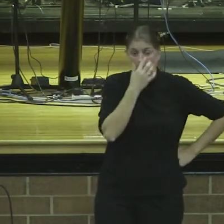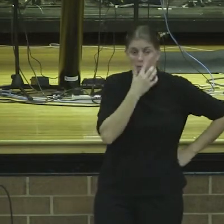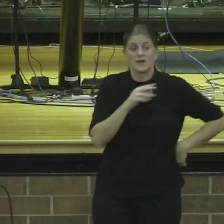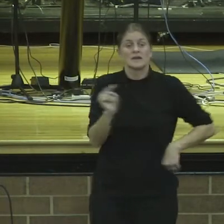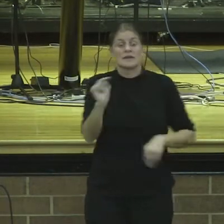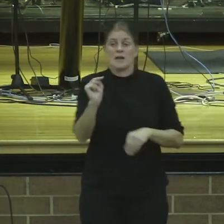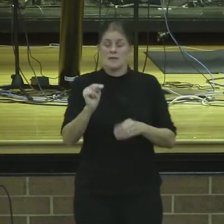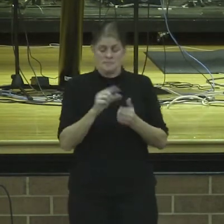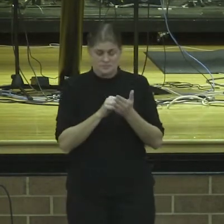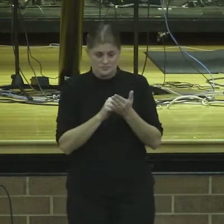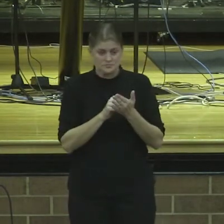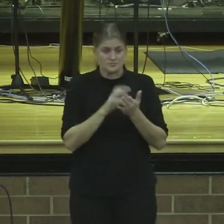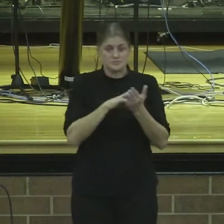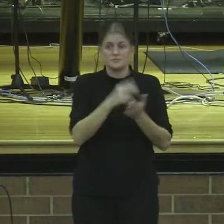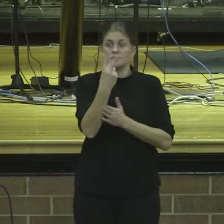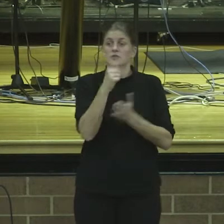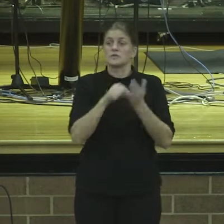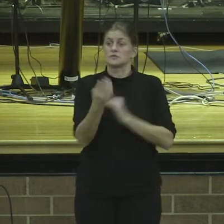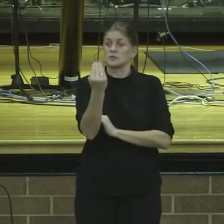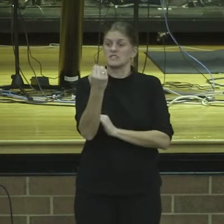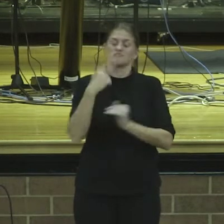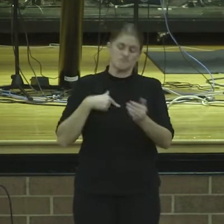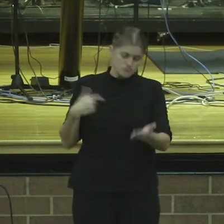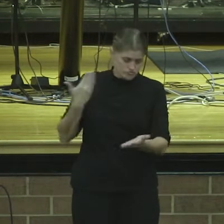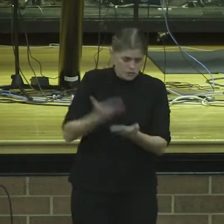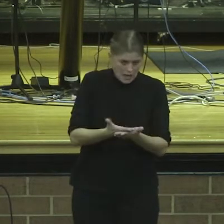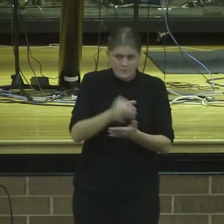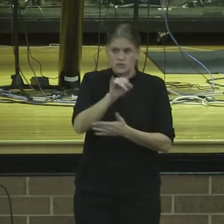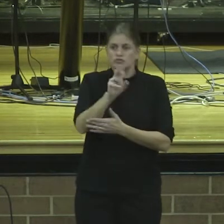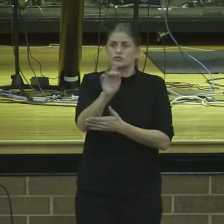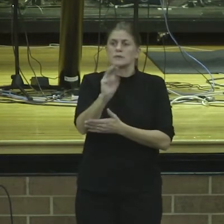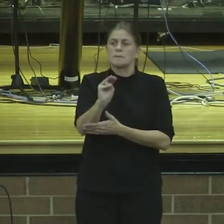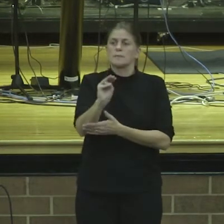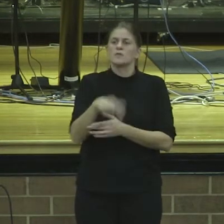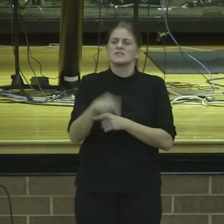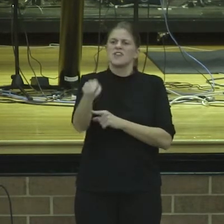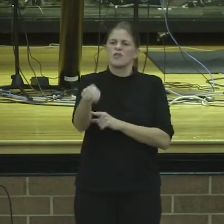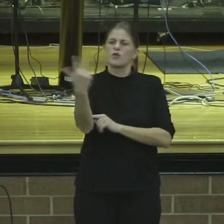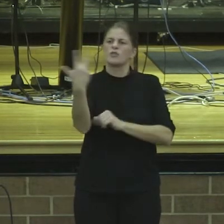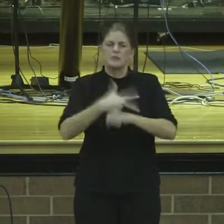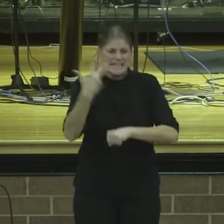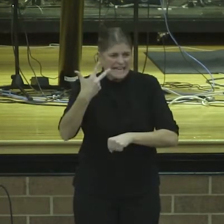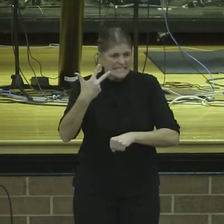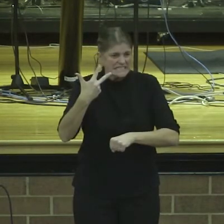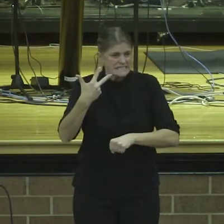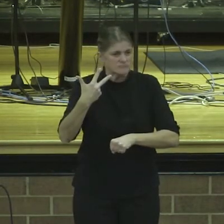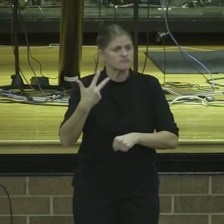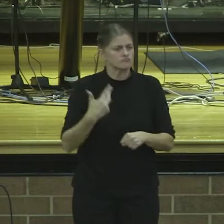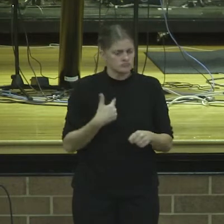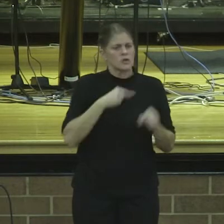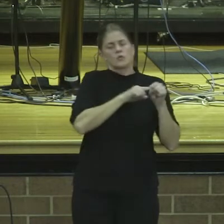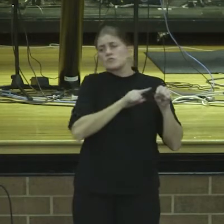Nehemiah 2, verse 14. So I came to Jerusalem and was there for 3 days. So I went up by way of the valley by